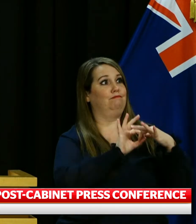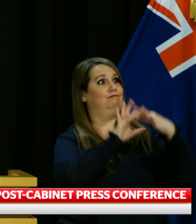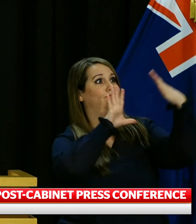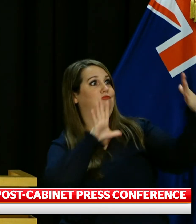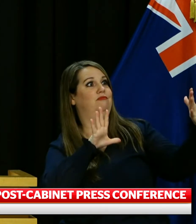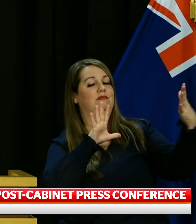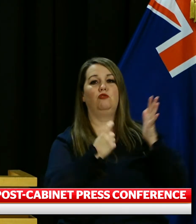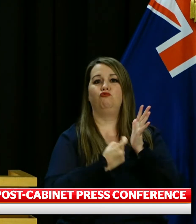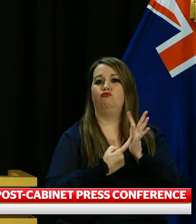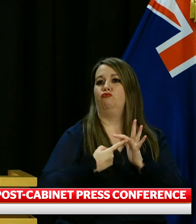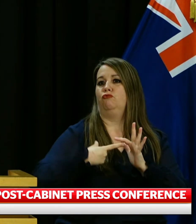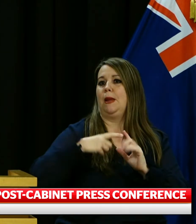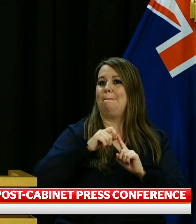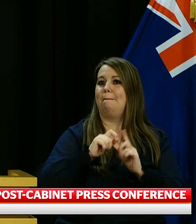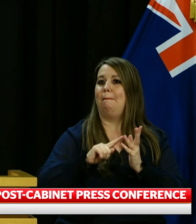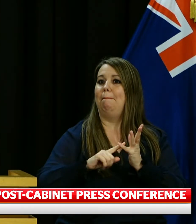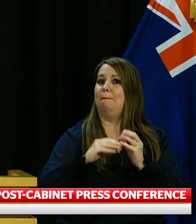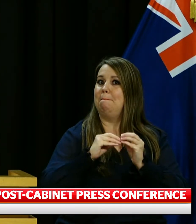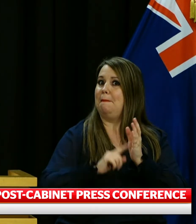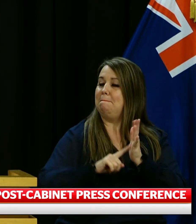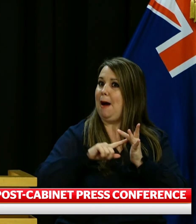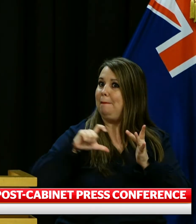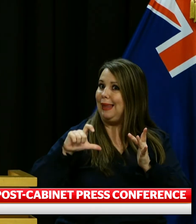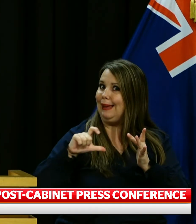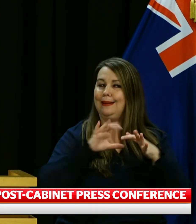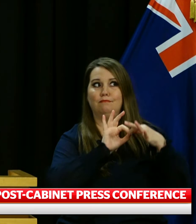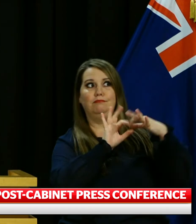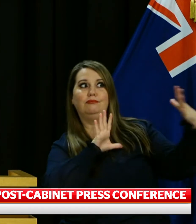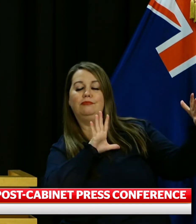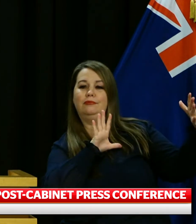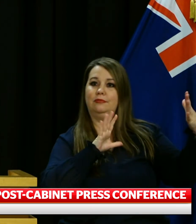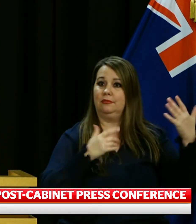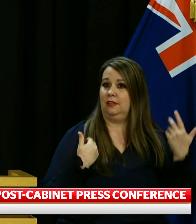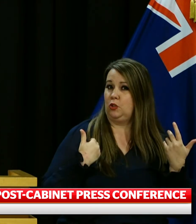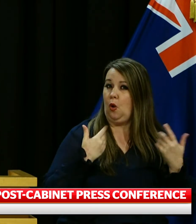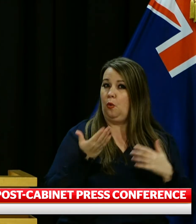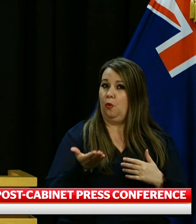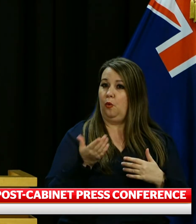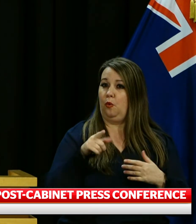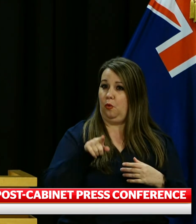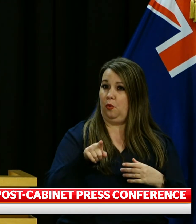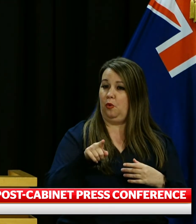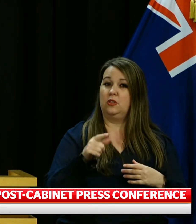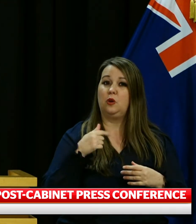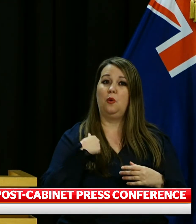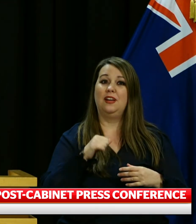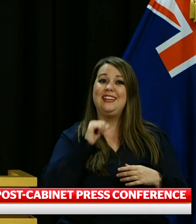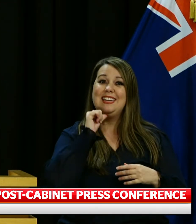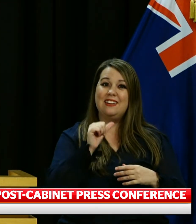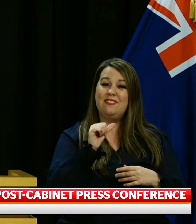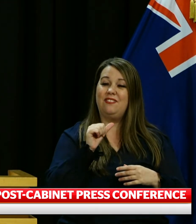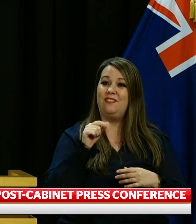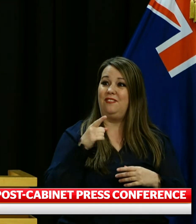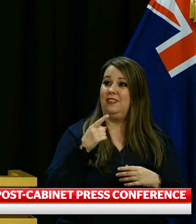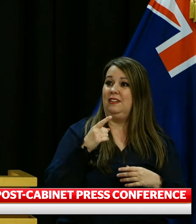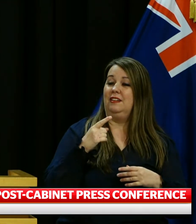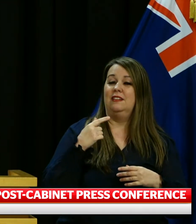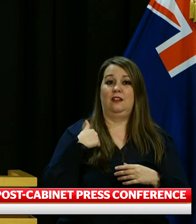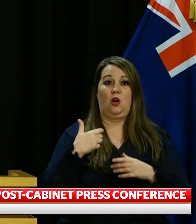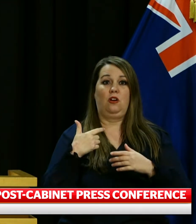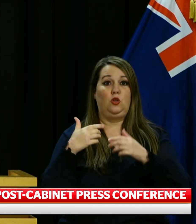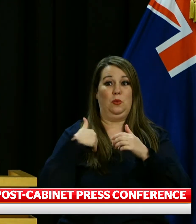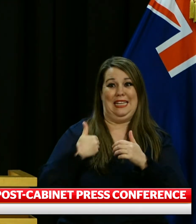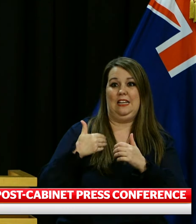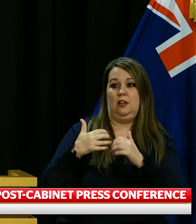webpage for that. If it came down to it in a coalition deal to get it across the line, to get a coalition across the